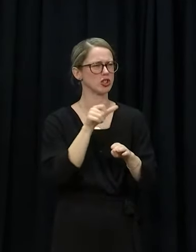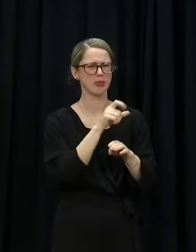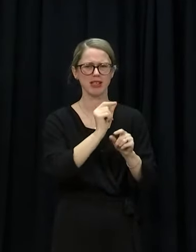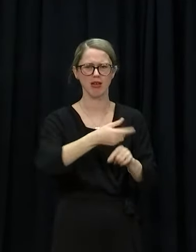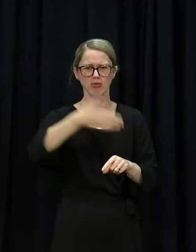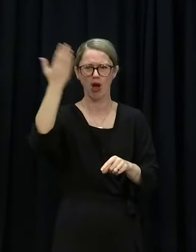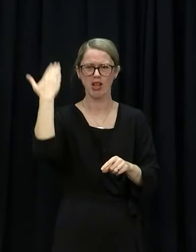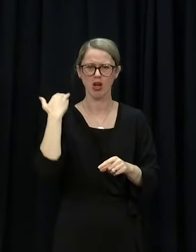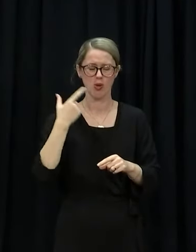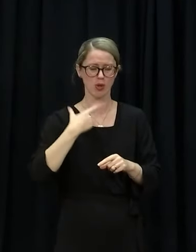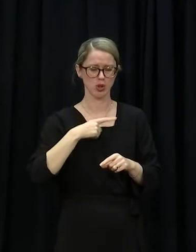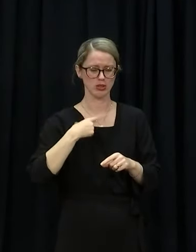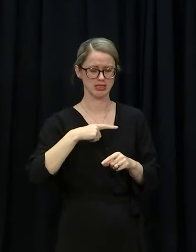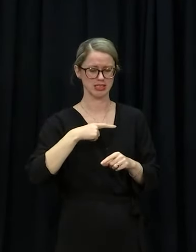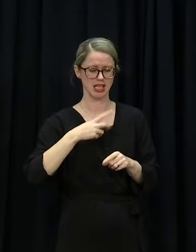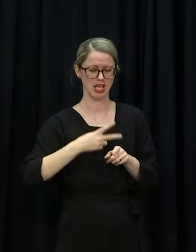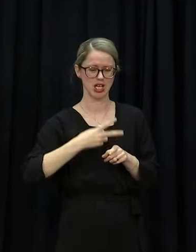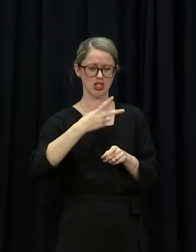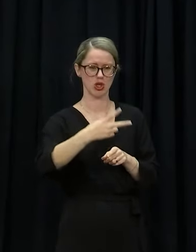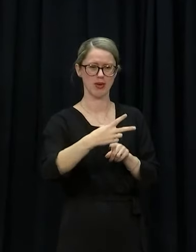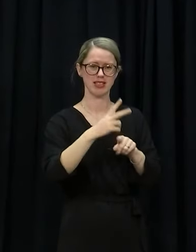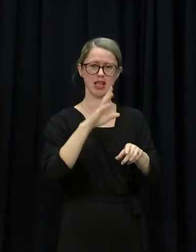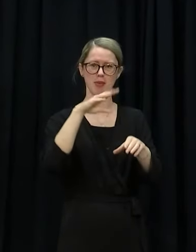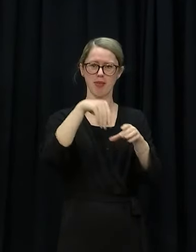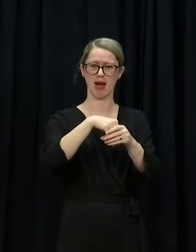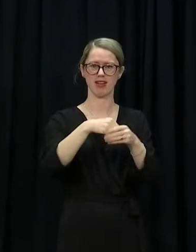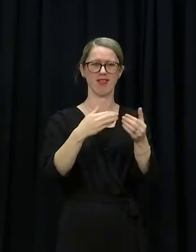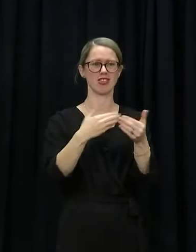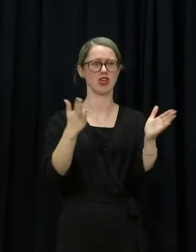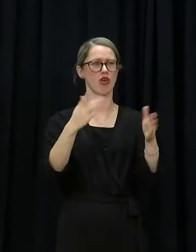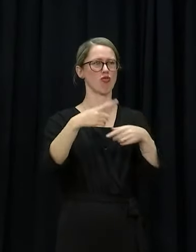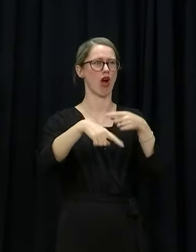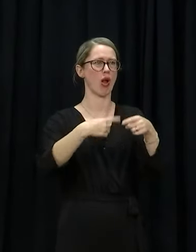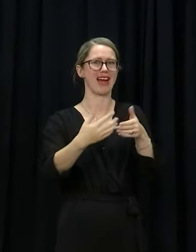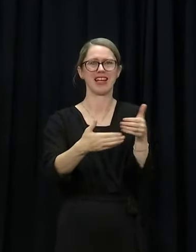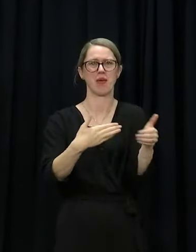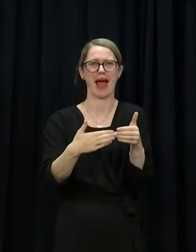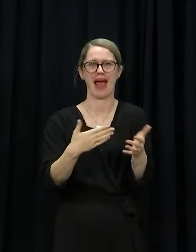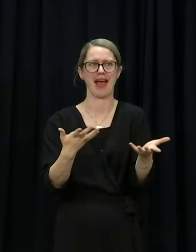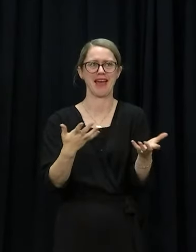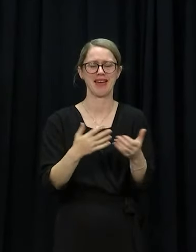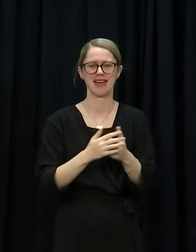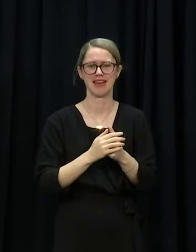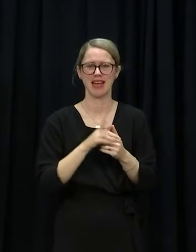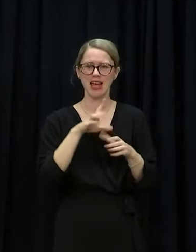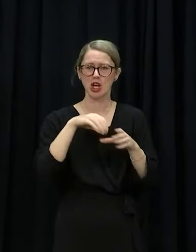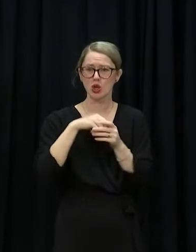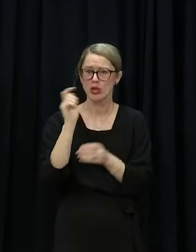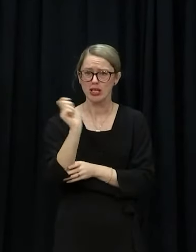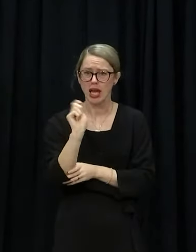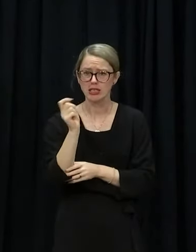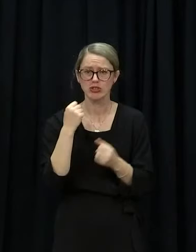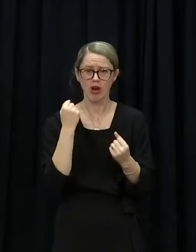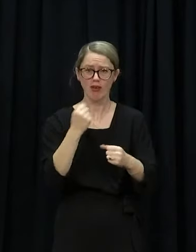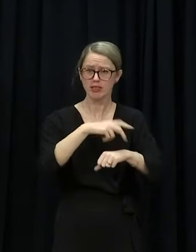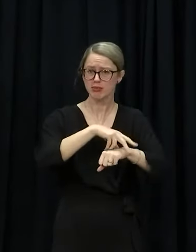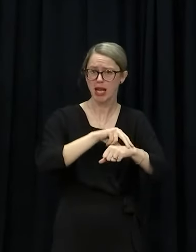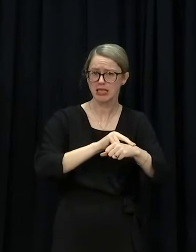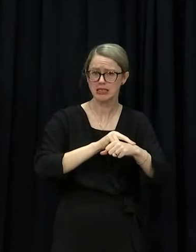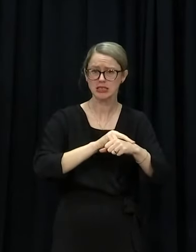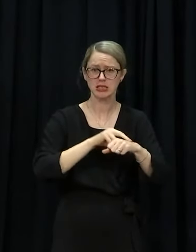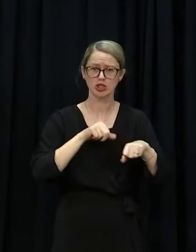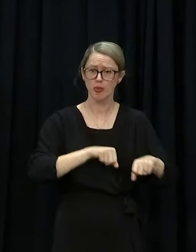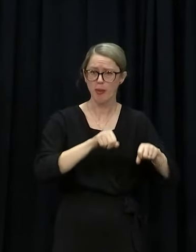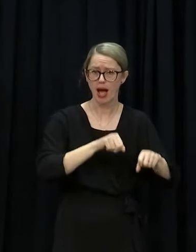Because in 2 weeks, they're going to be part of the general vaccine rollout. And is this including taxi drivers, police,